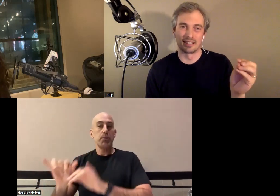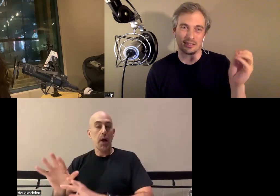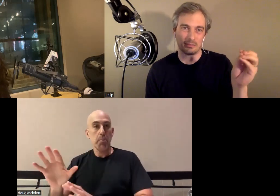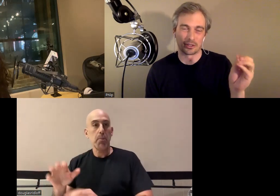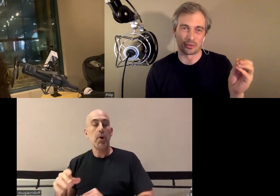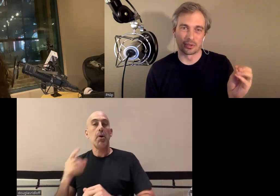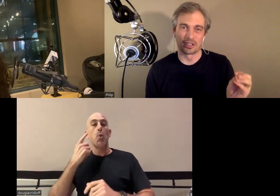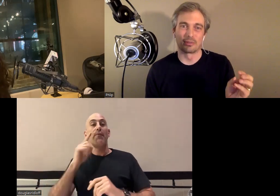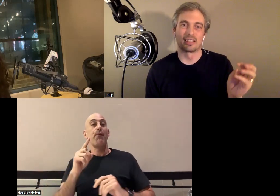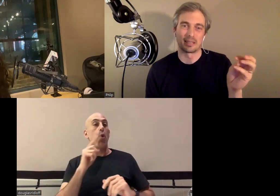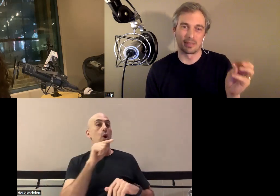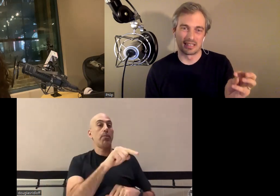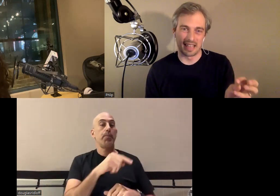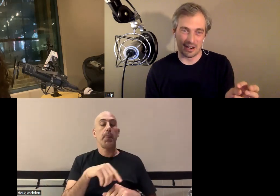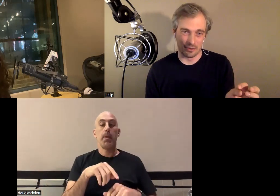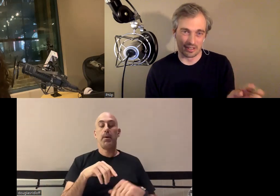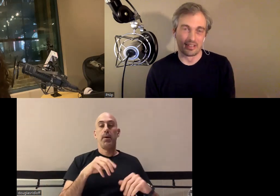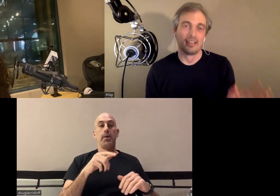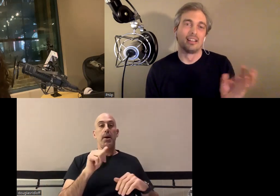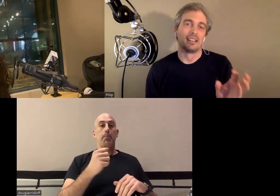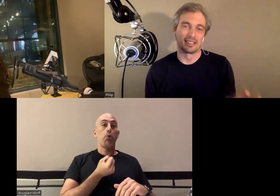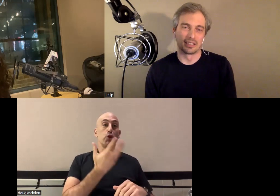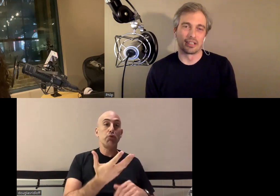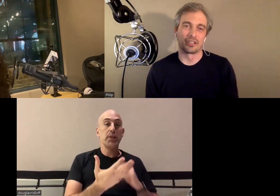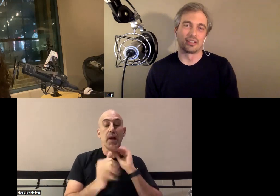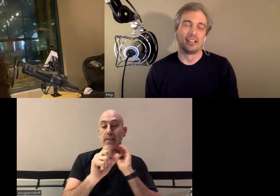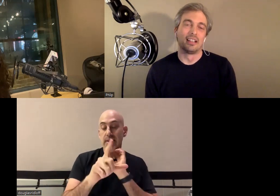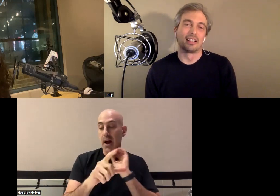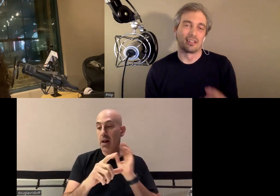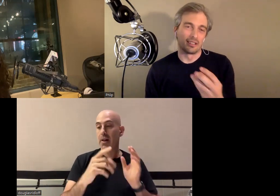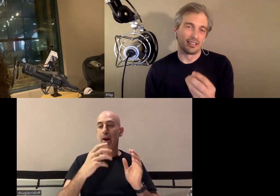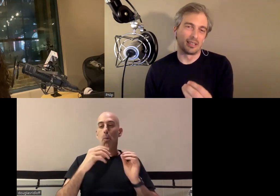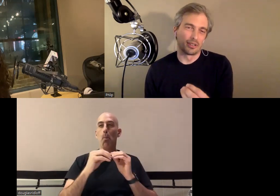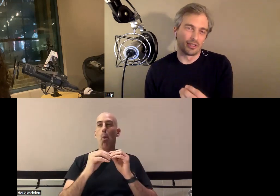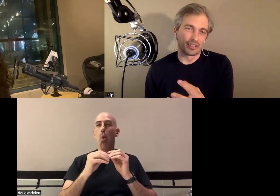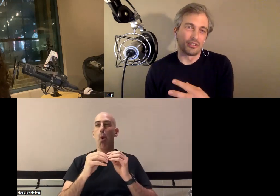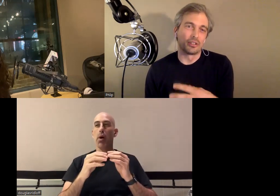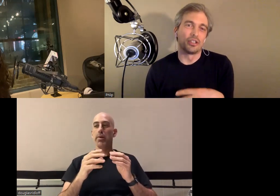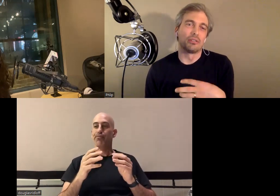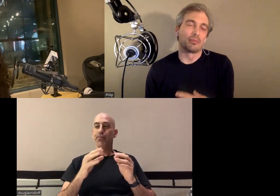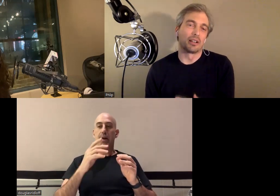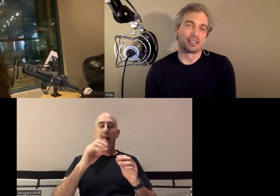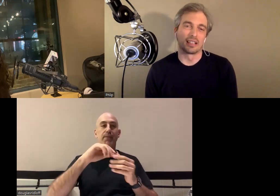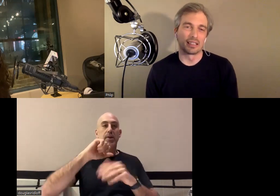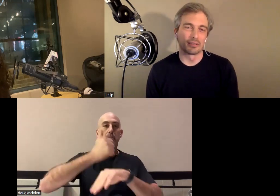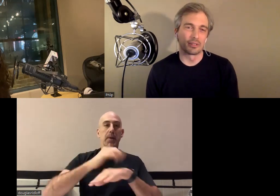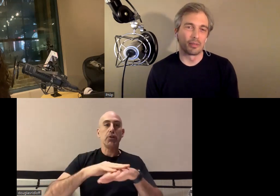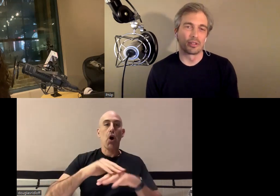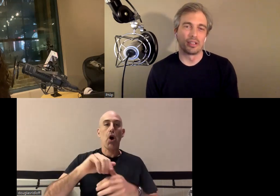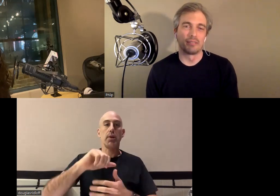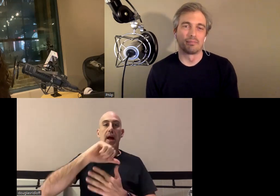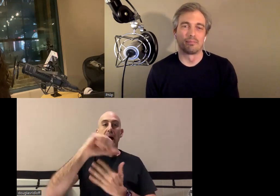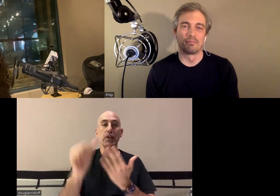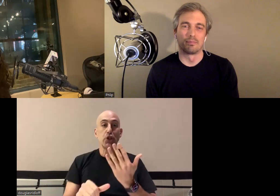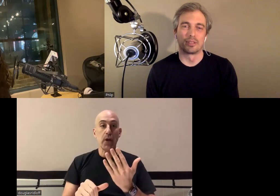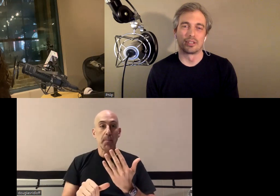that, where it's a bunch of words start with the same sound, that's alliteration. There are similar things that you could do in American Sign